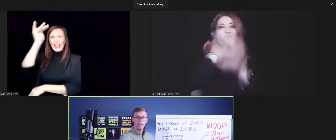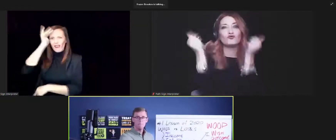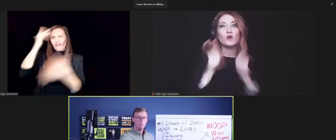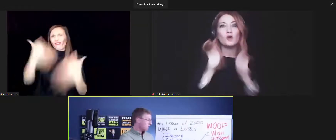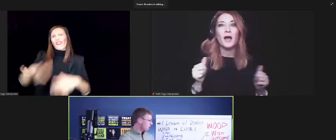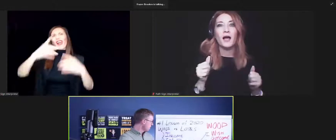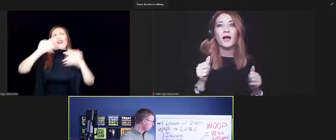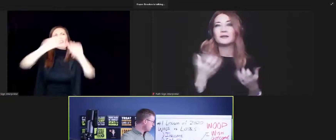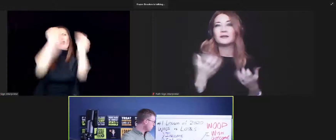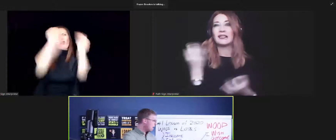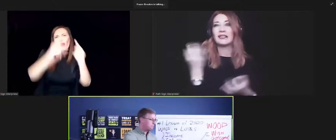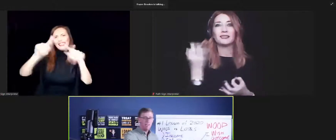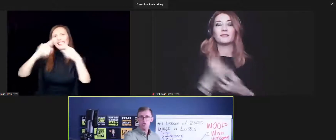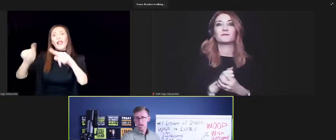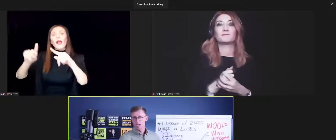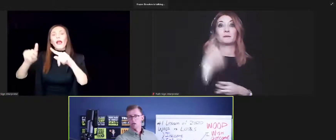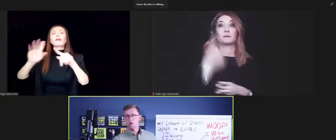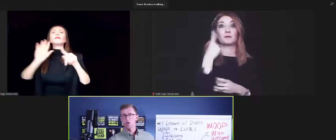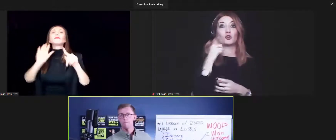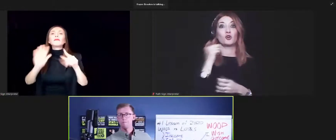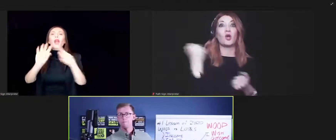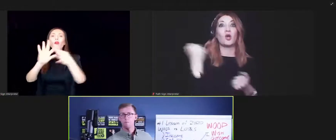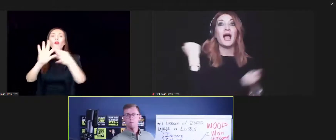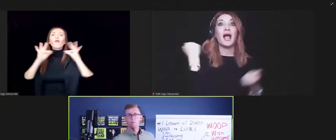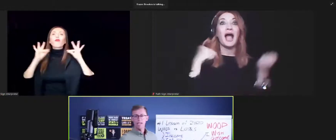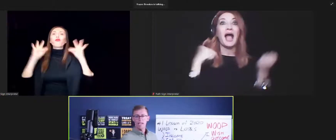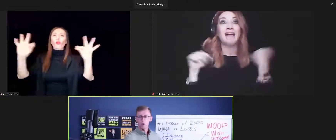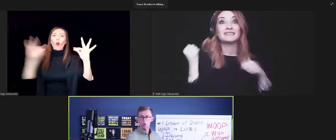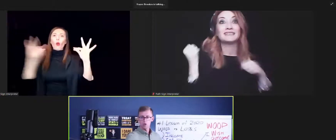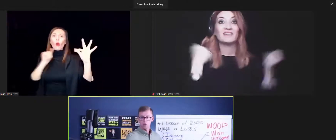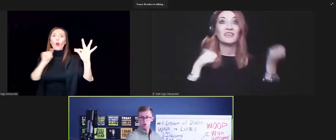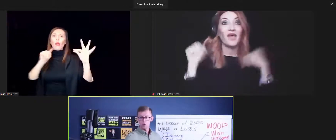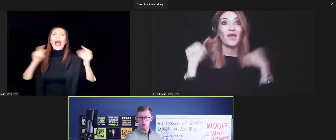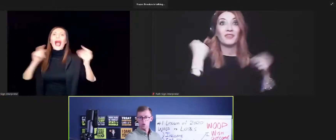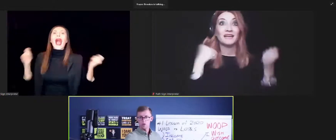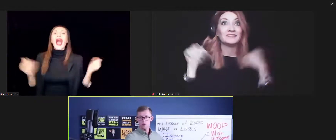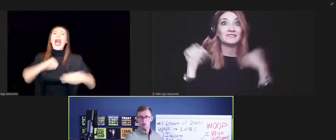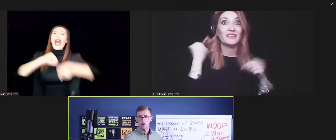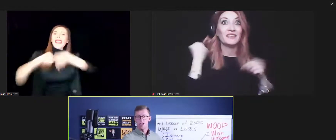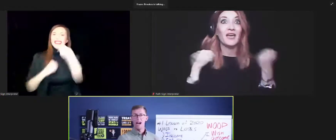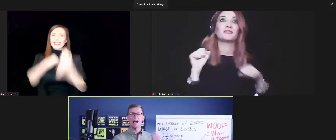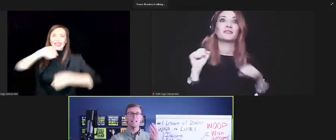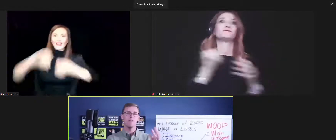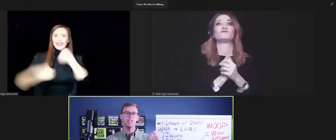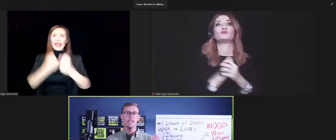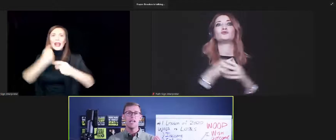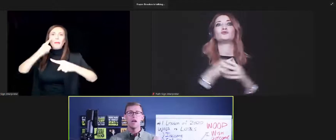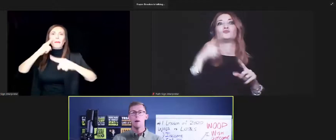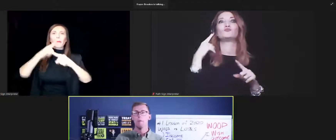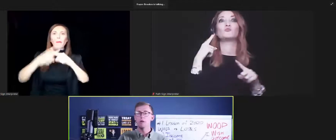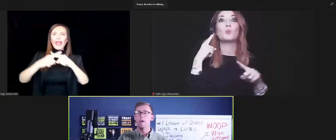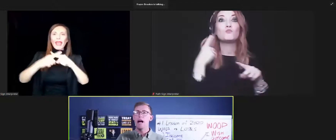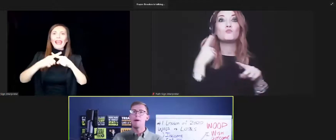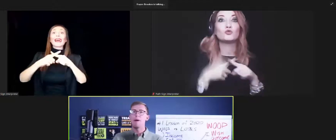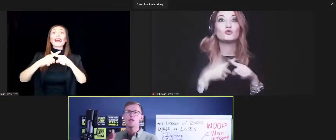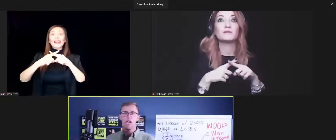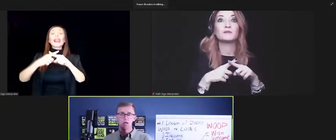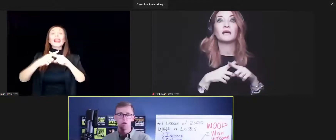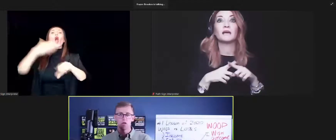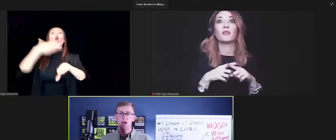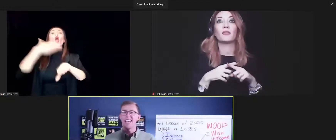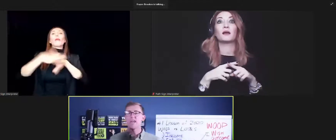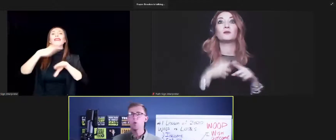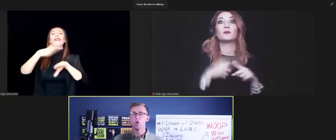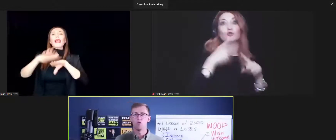Activity multiplied by skills equals results. Activity multiplied by